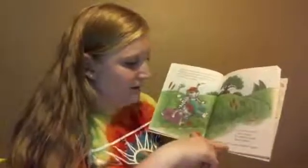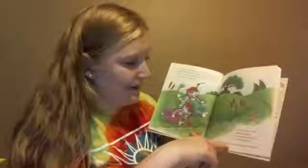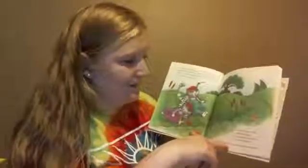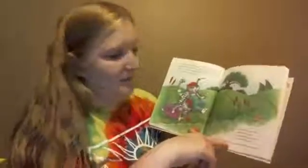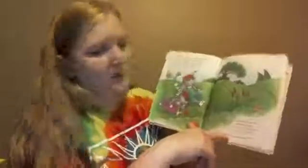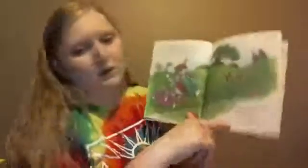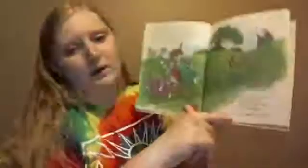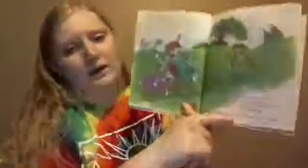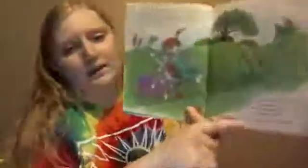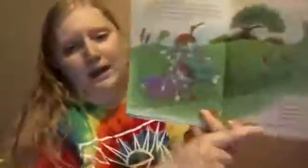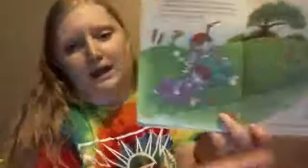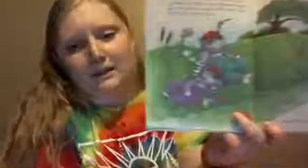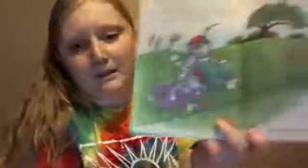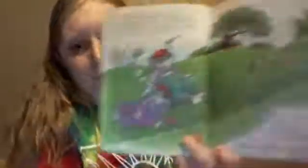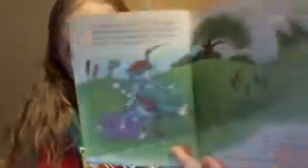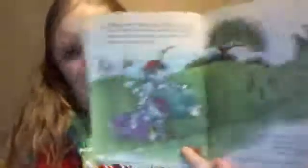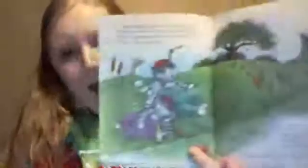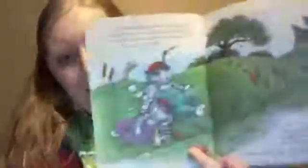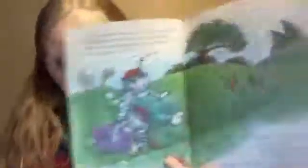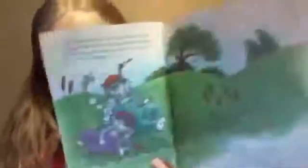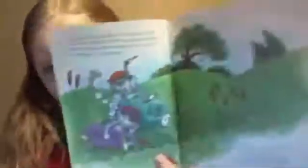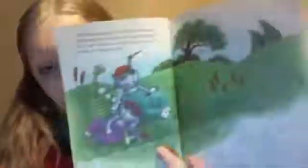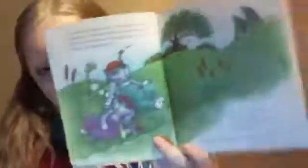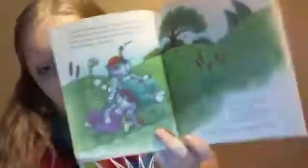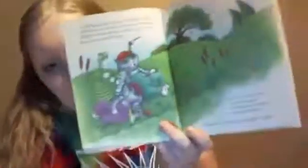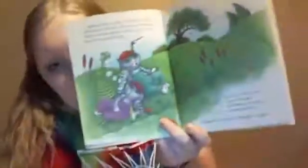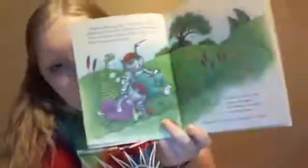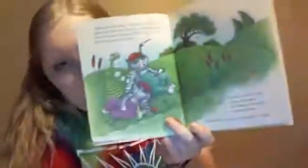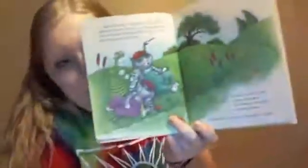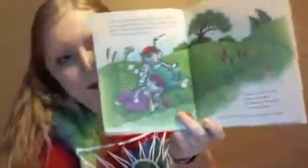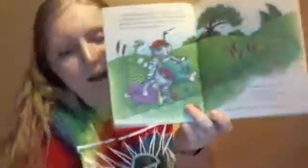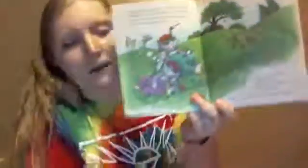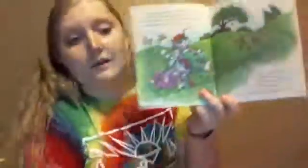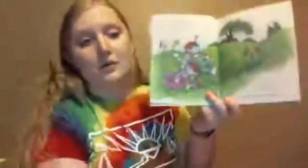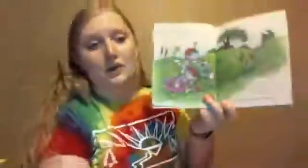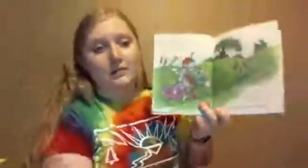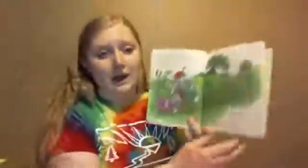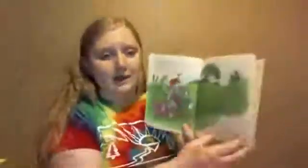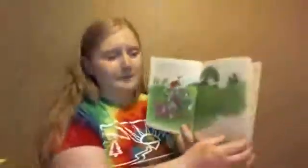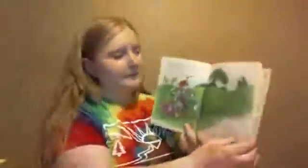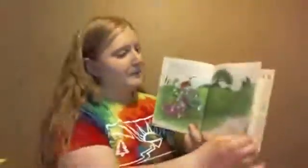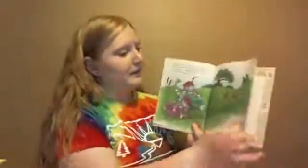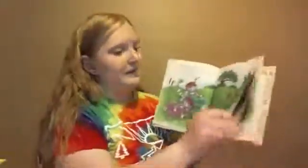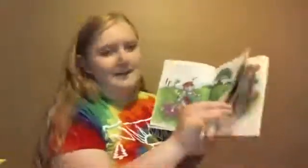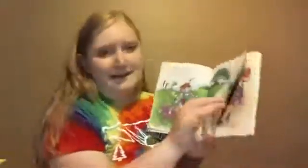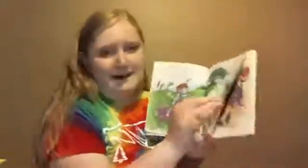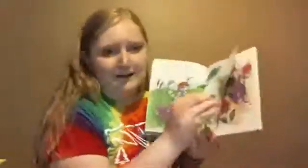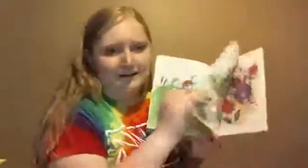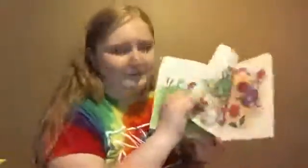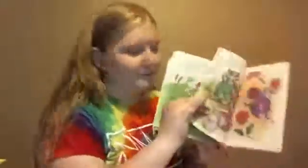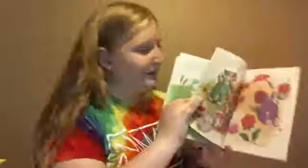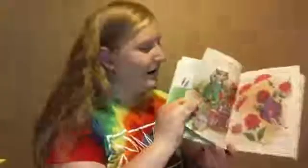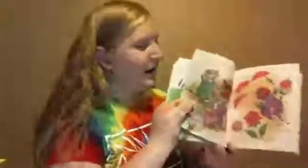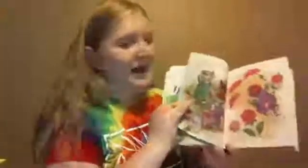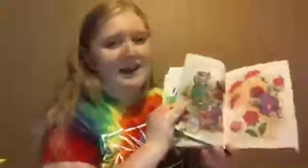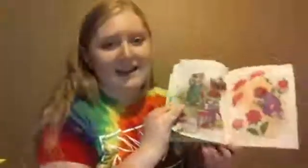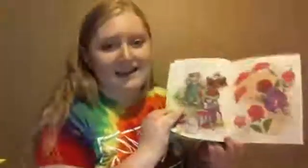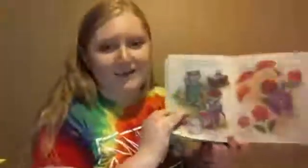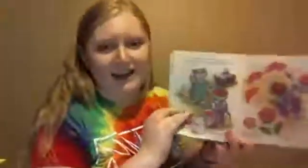make some green paint. How do you think that's going to go? Do you think they're going to get some green paint? Let's see. Let's find